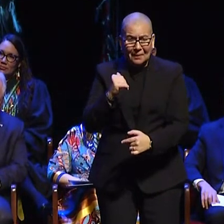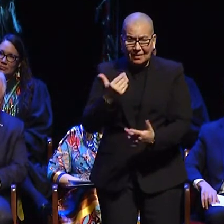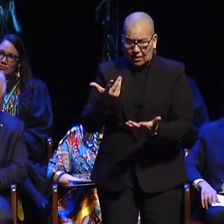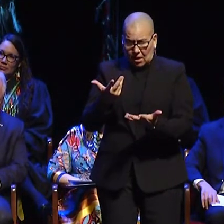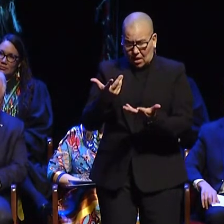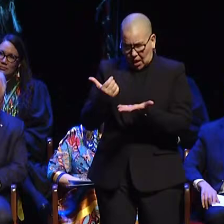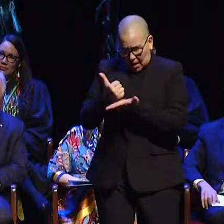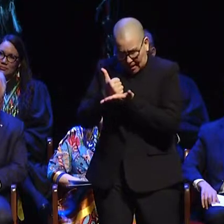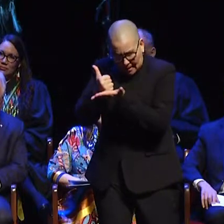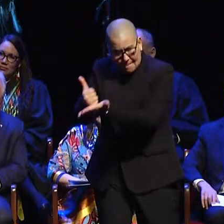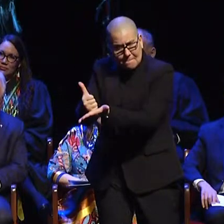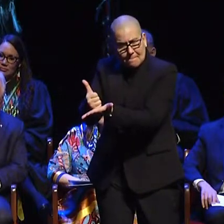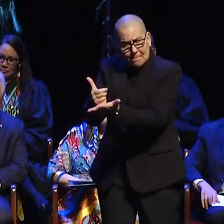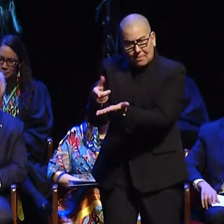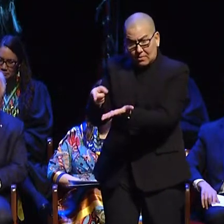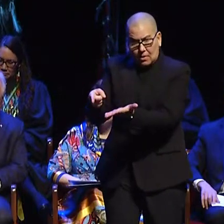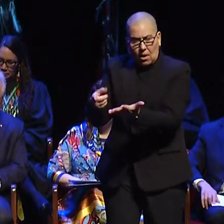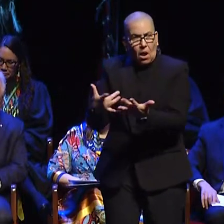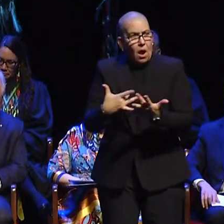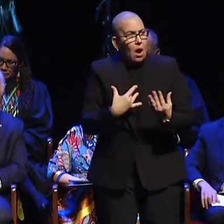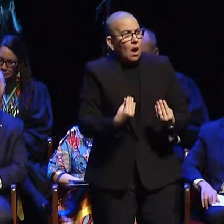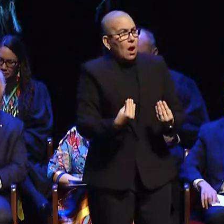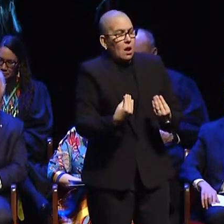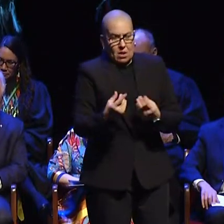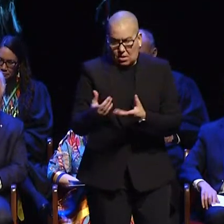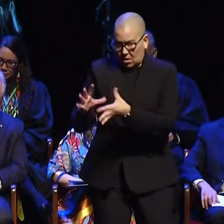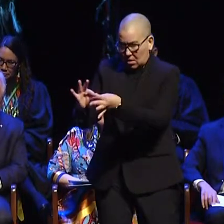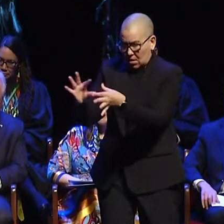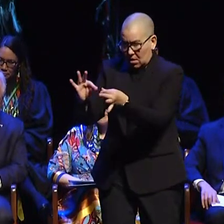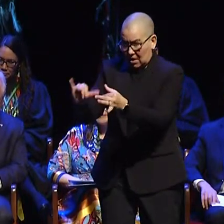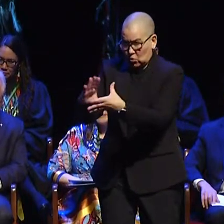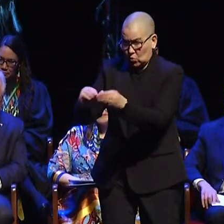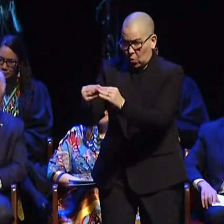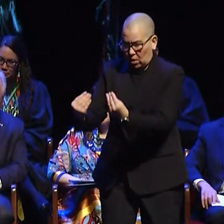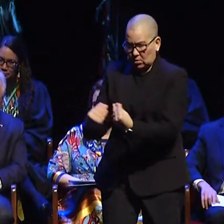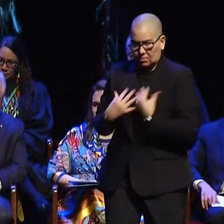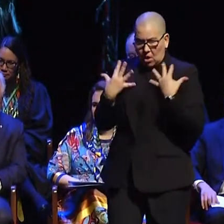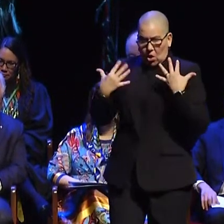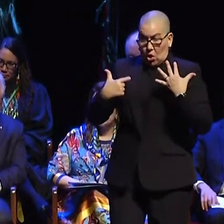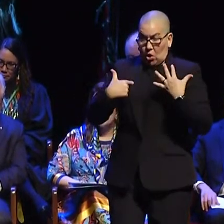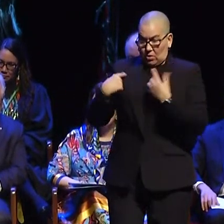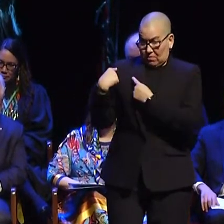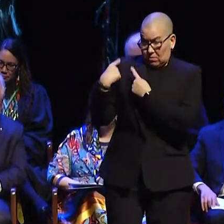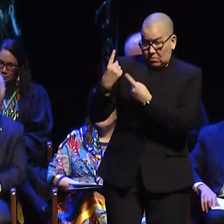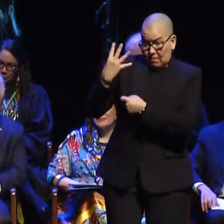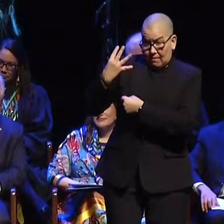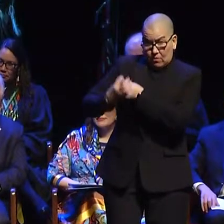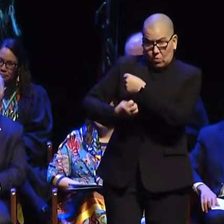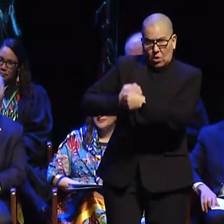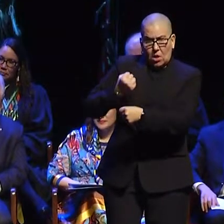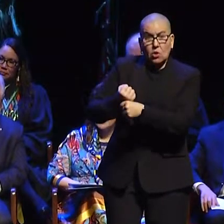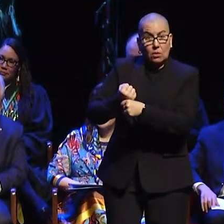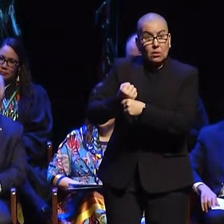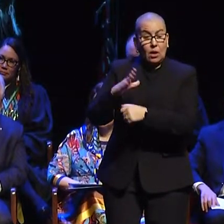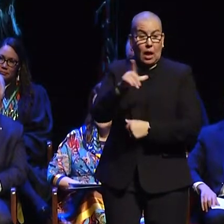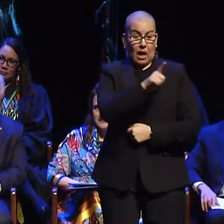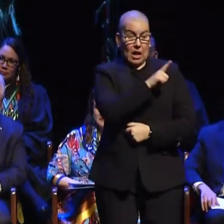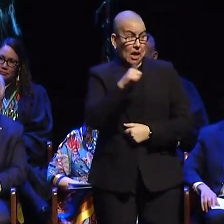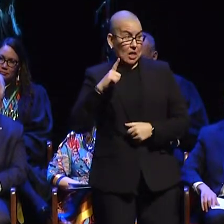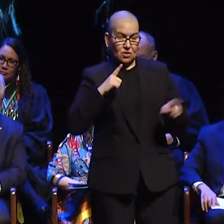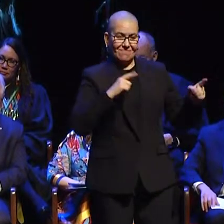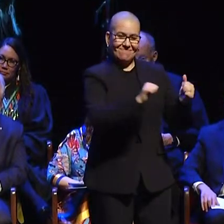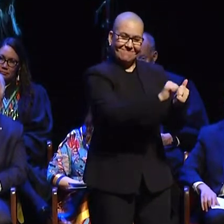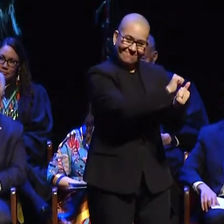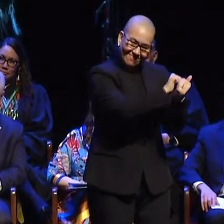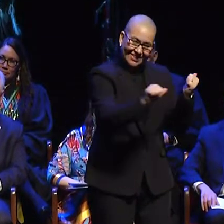He did inspire me, and she inspired me. And in the last 4 years, I want to say the legislature, they passed the Alec Smith Emergency